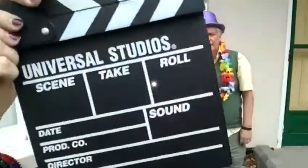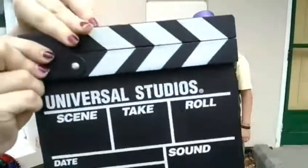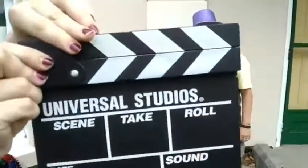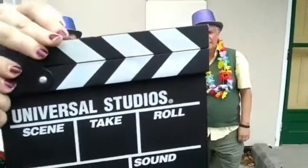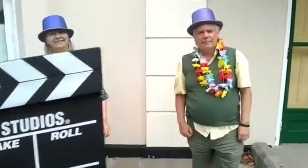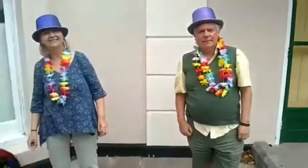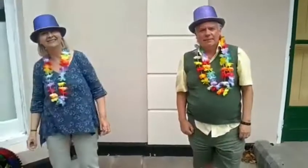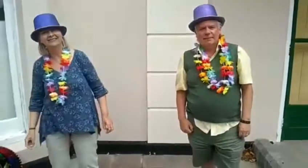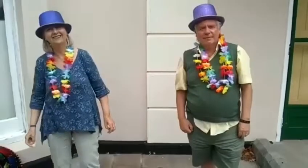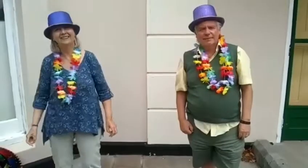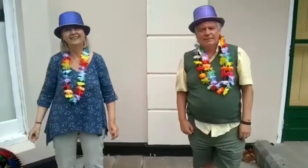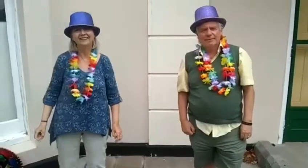kissing